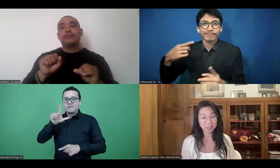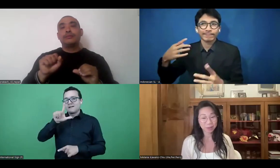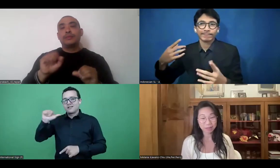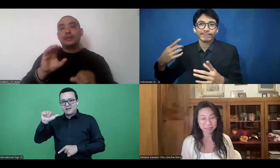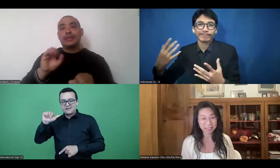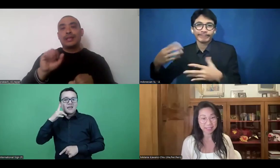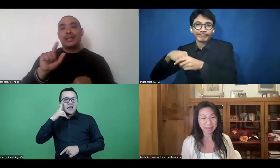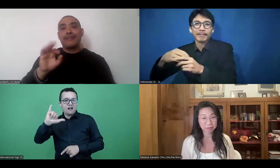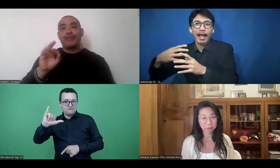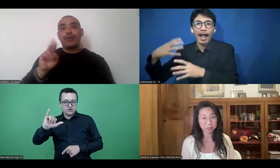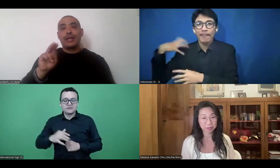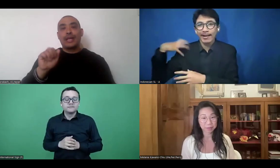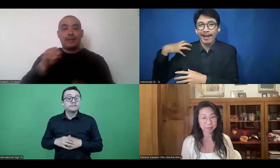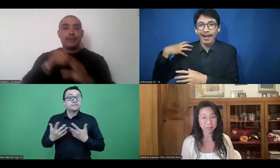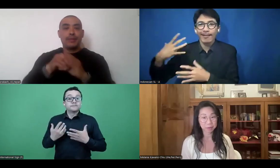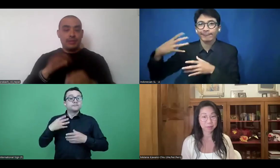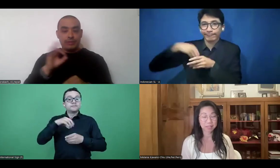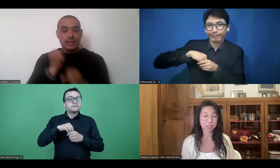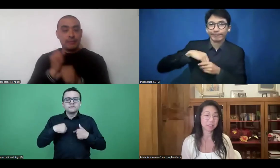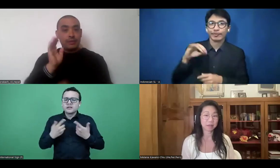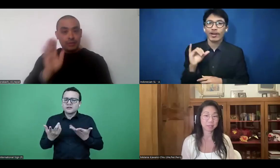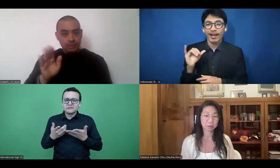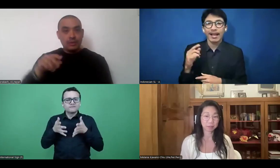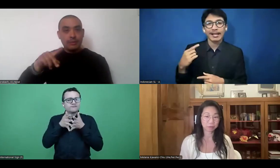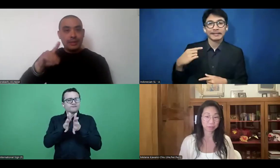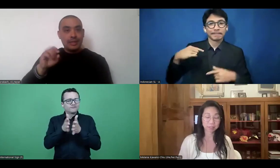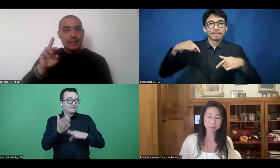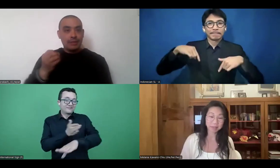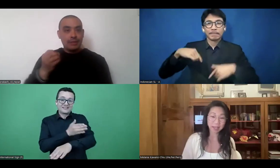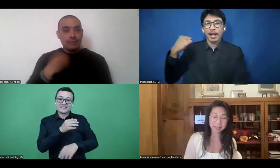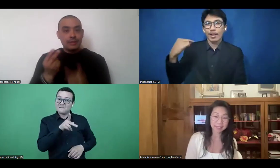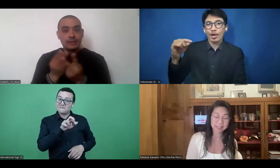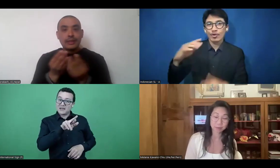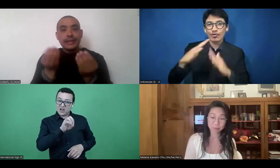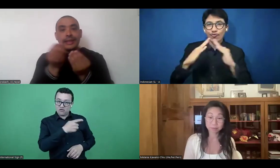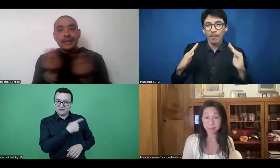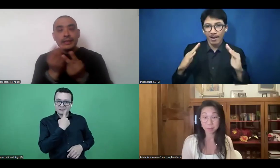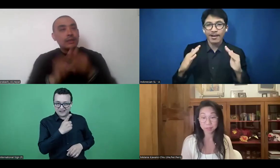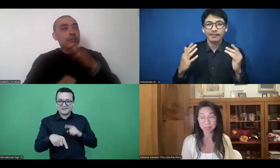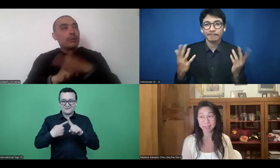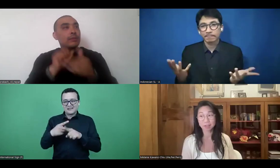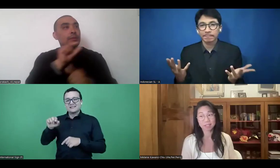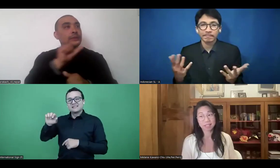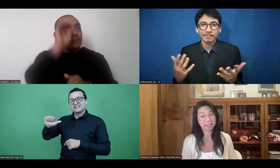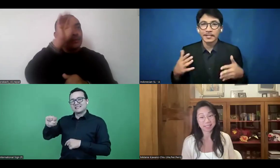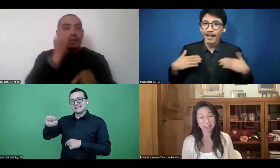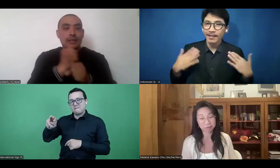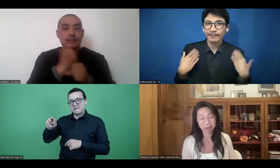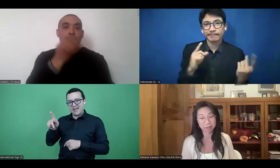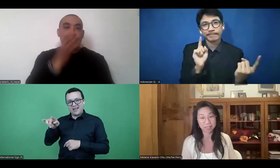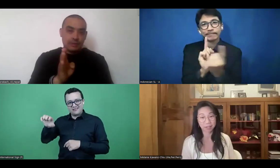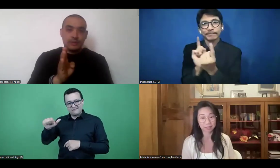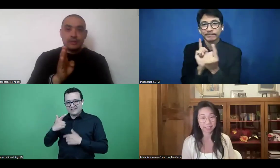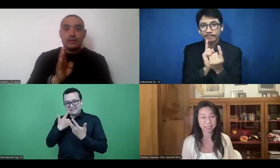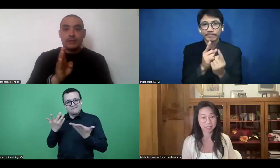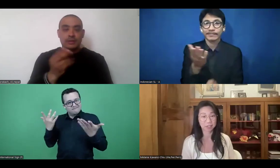So it's so lovely to have you all here. And as Pedro mentioned, I'll be going over some of the highlights or the most interesting things that I've